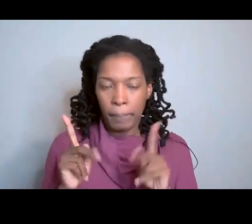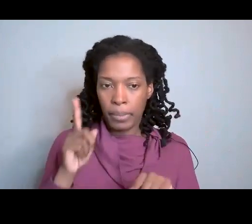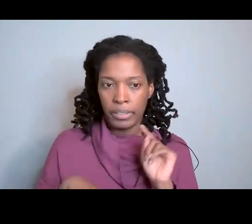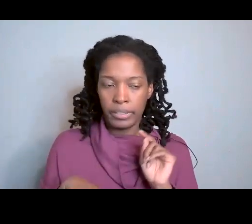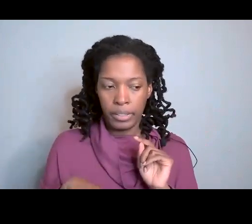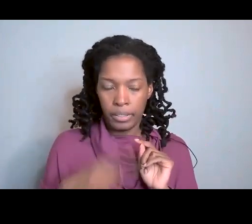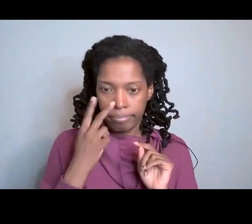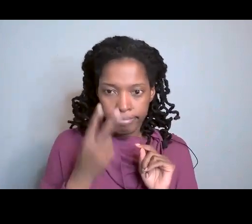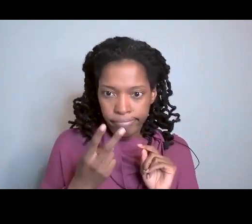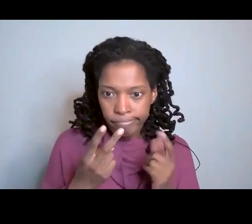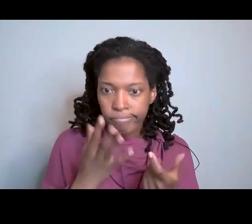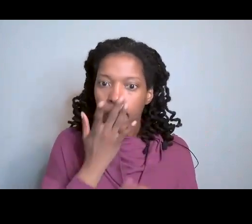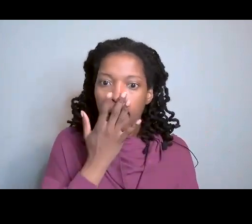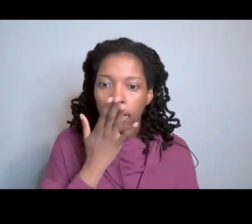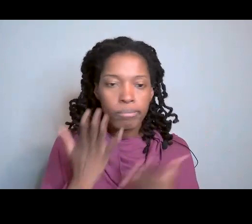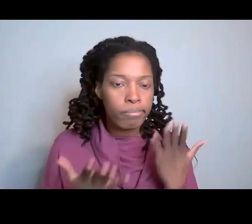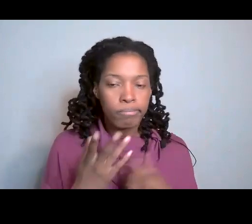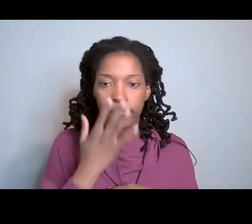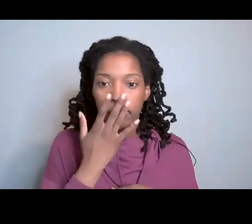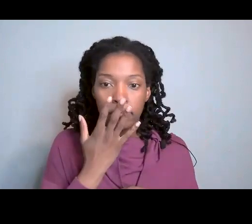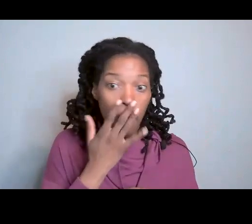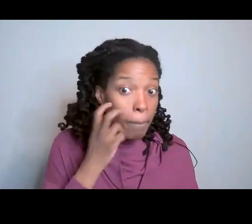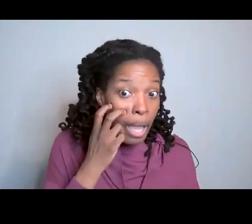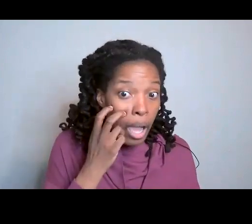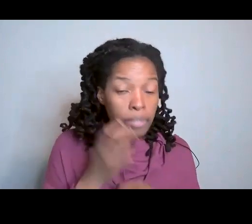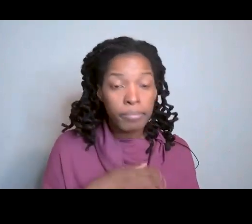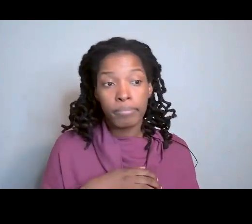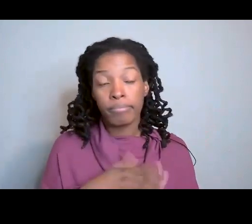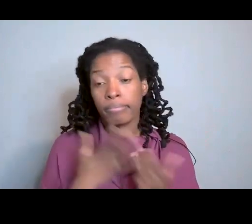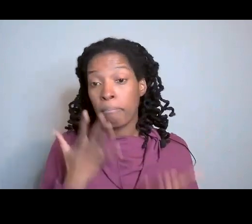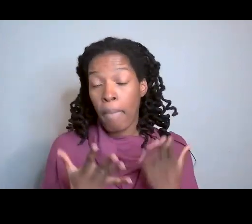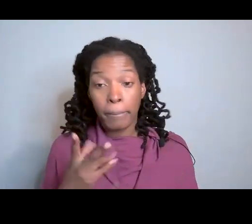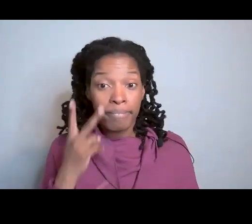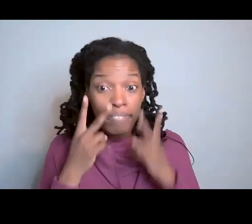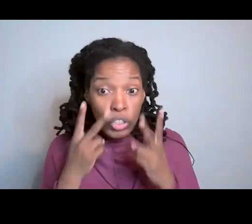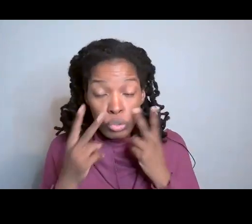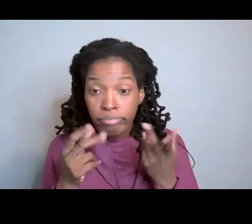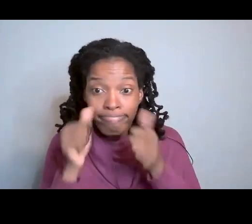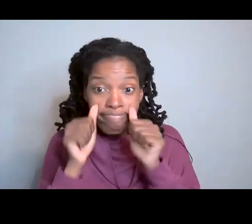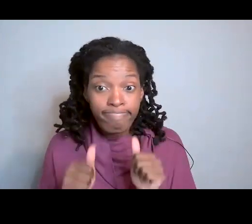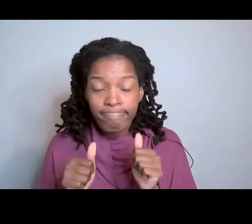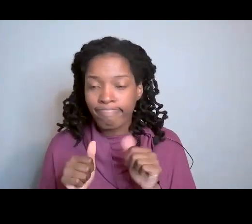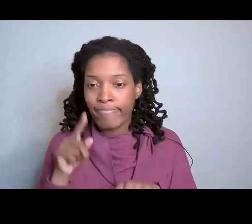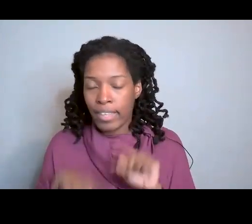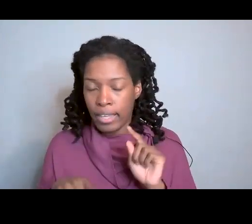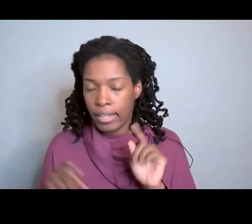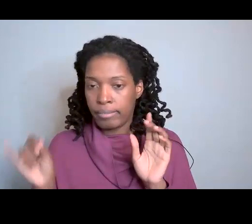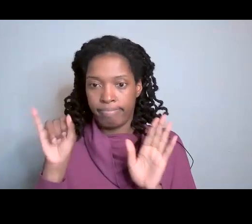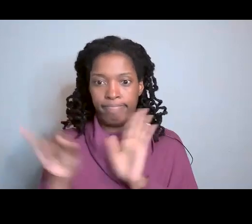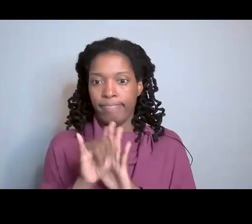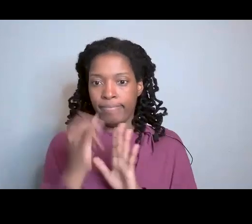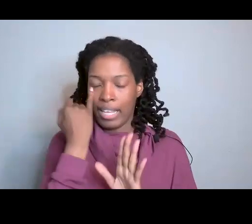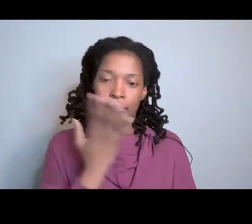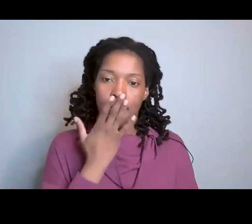might be colorblind. A lot of people do not have the visual input to understand if anything is a different color, since